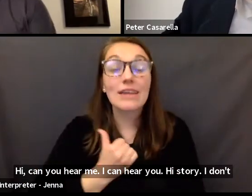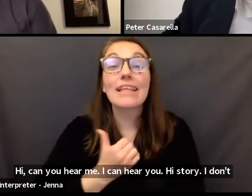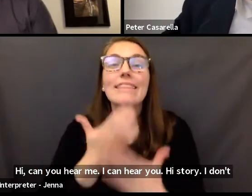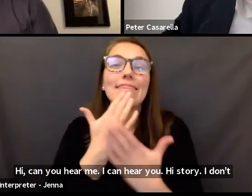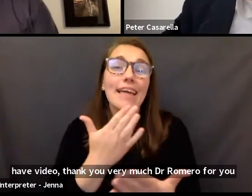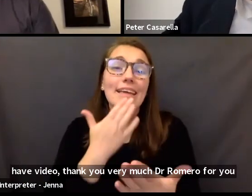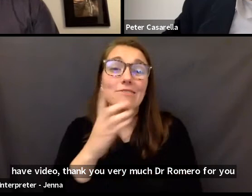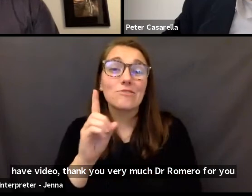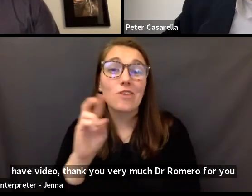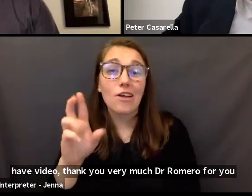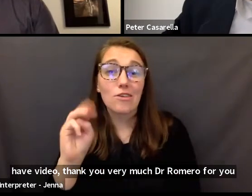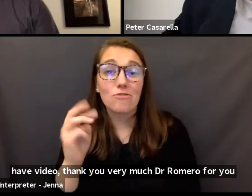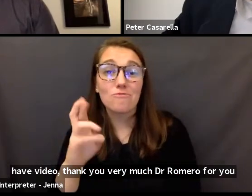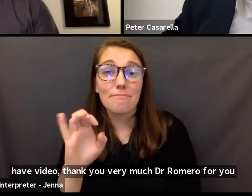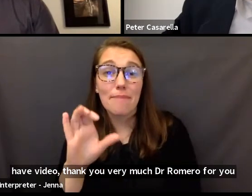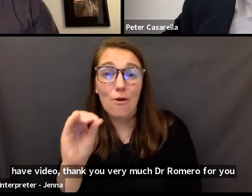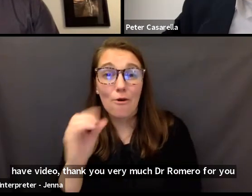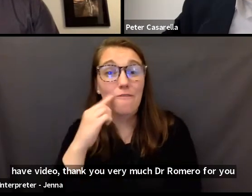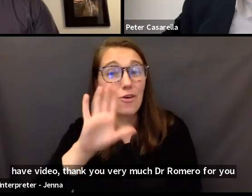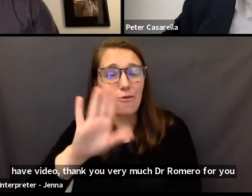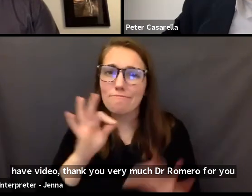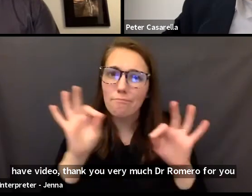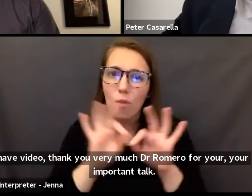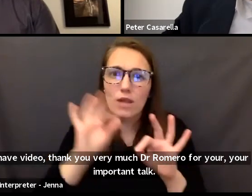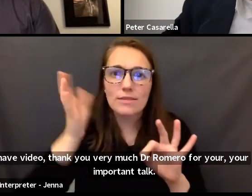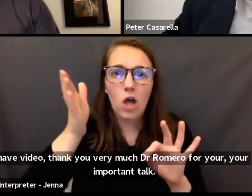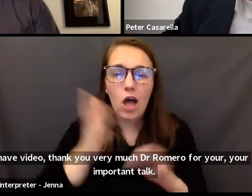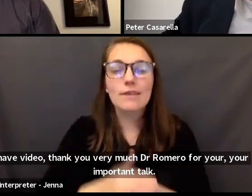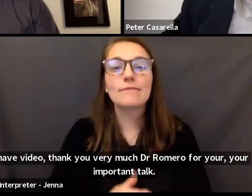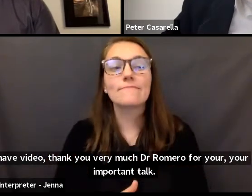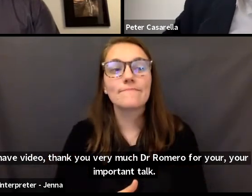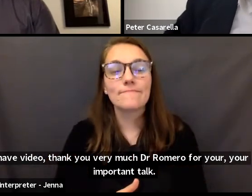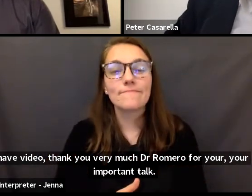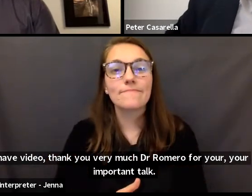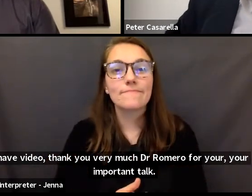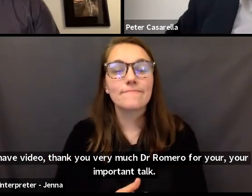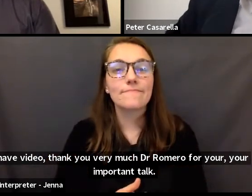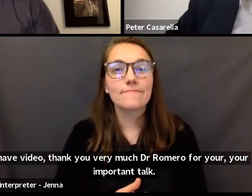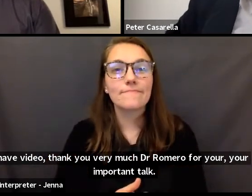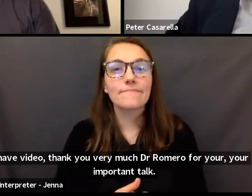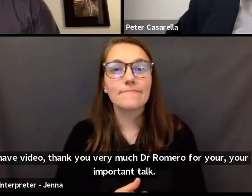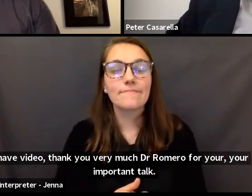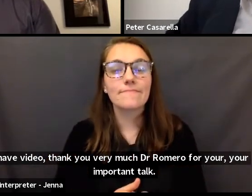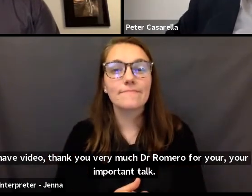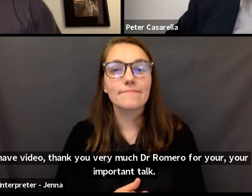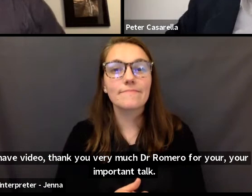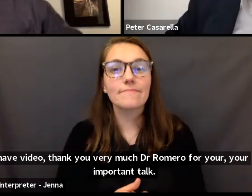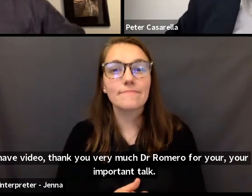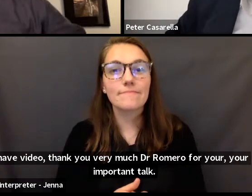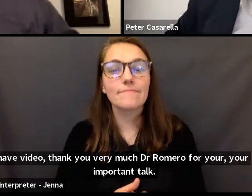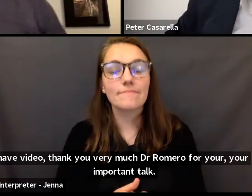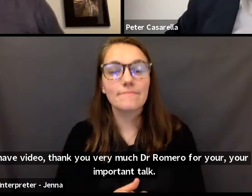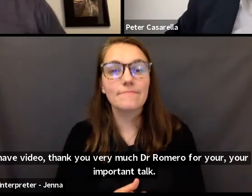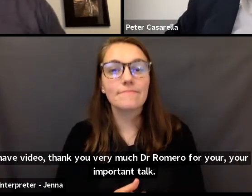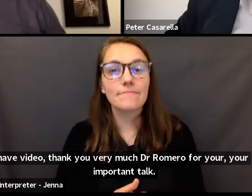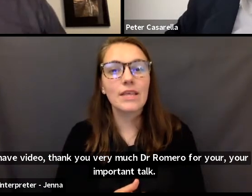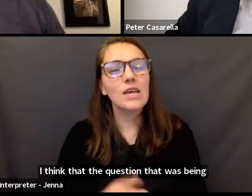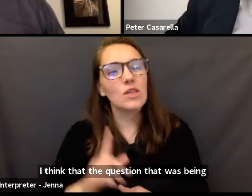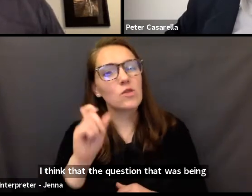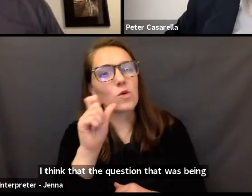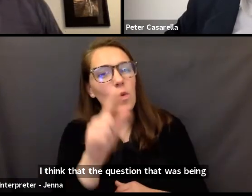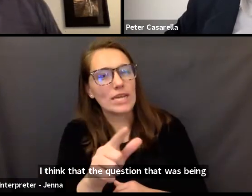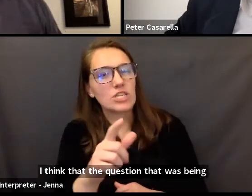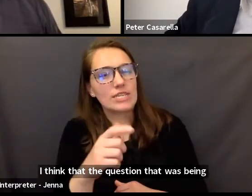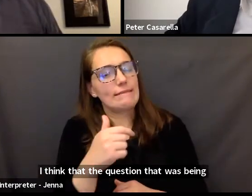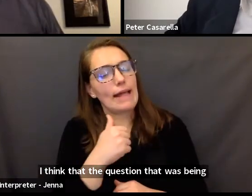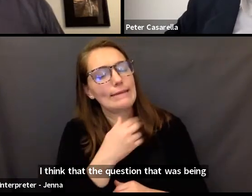Romero, for your important talk. I think the question that is being referred